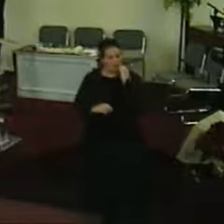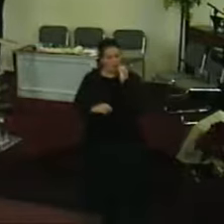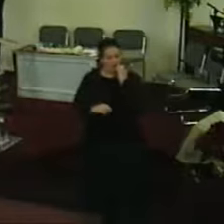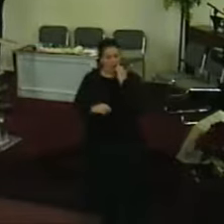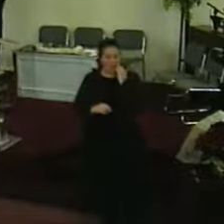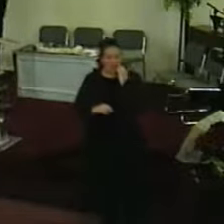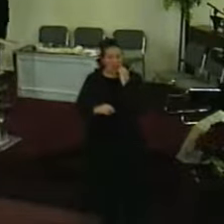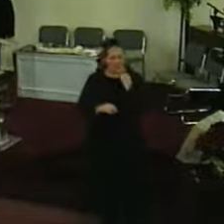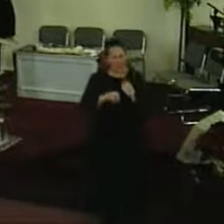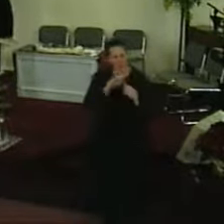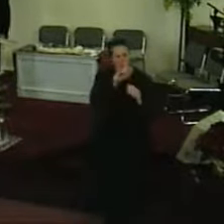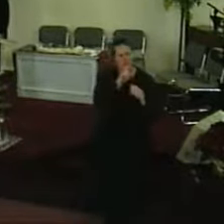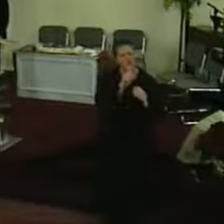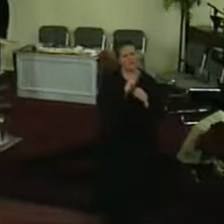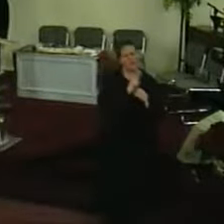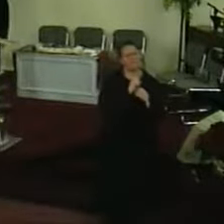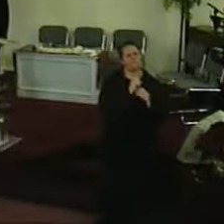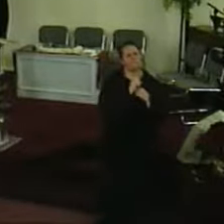Yeah. Question number two.